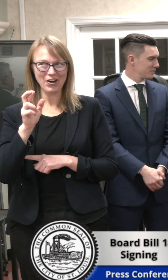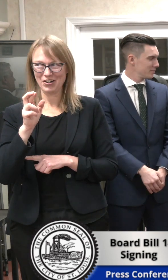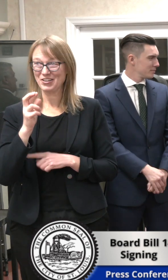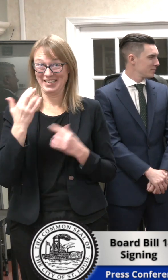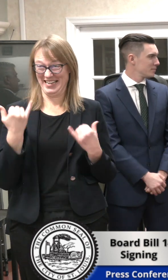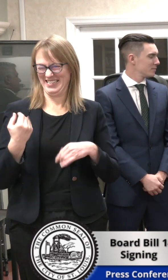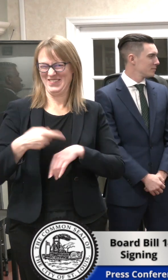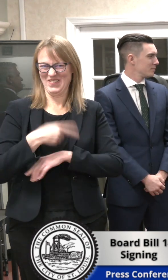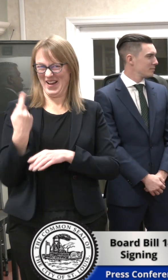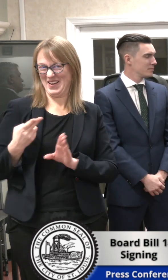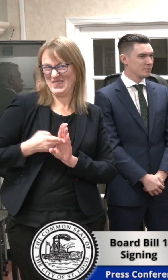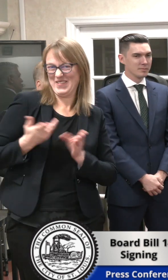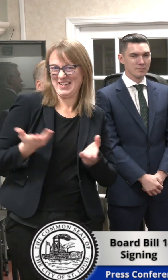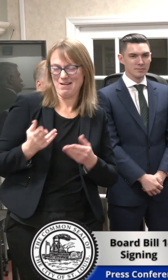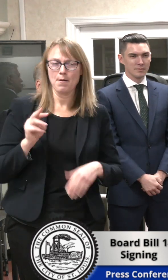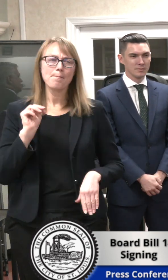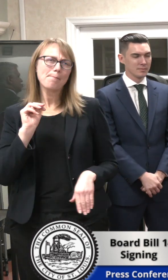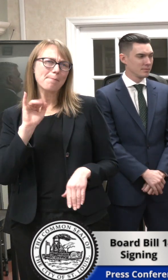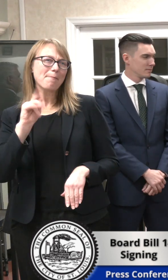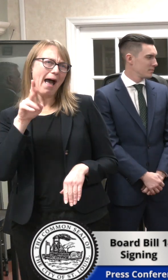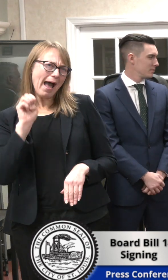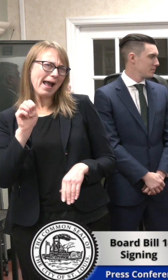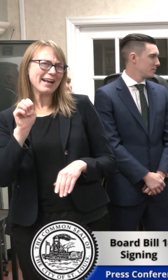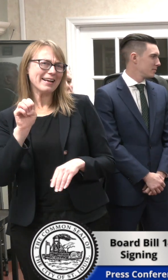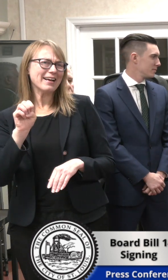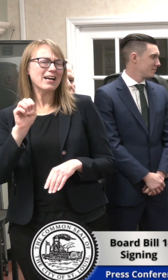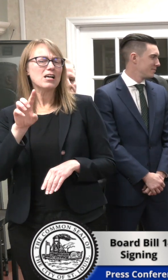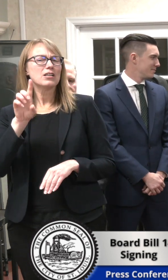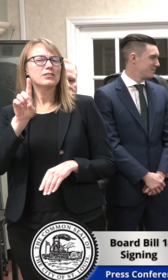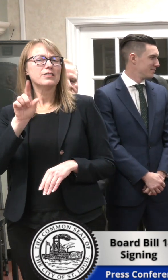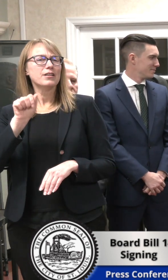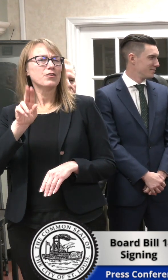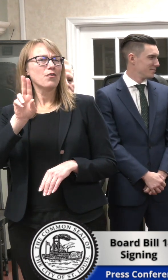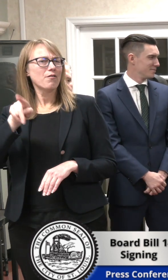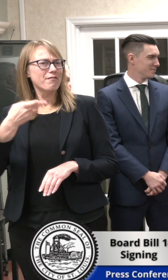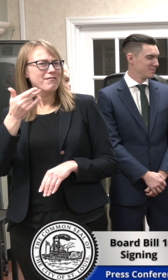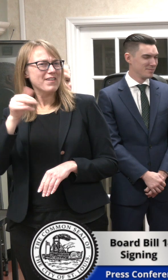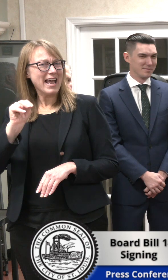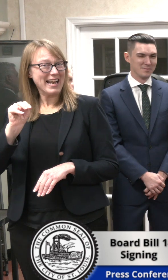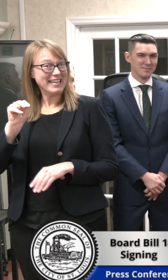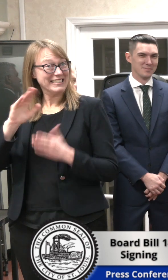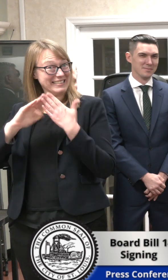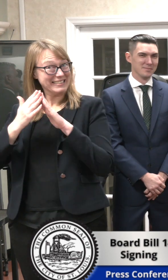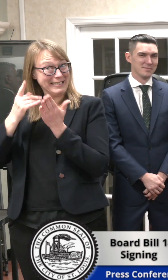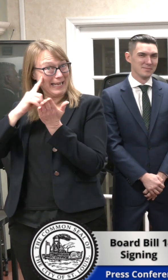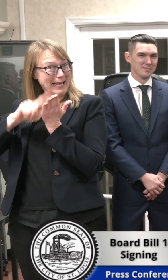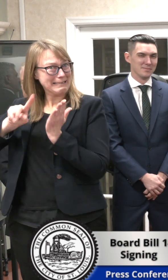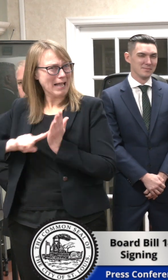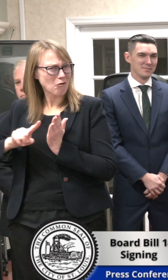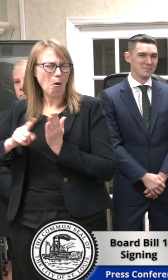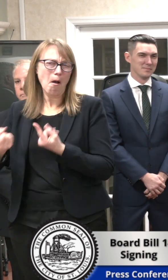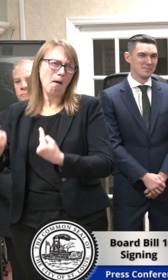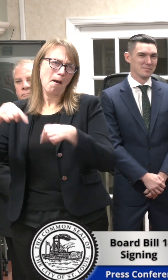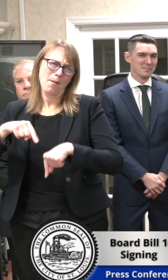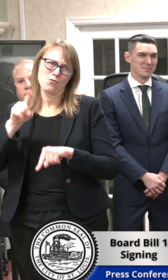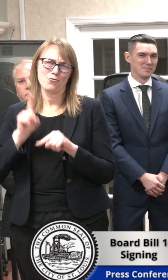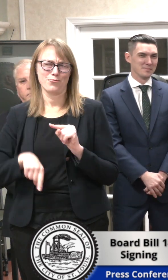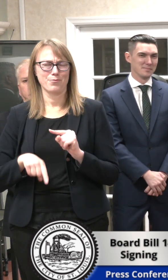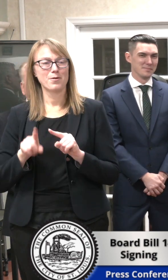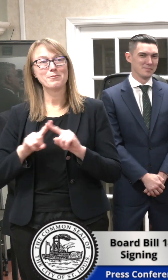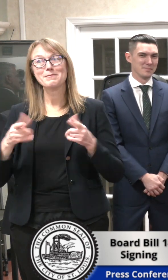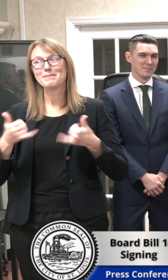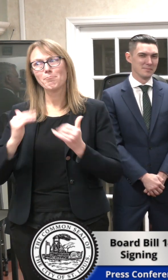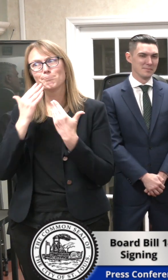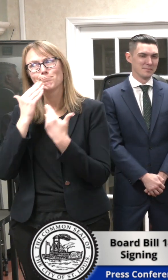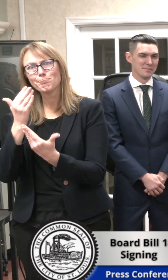Our city assessor, Mike Dauphin, couldn't be here with us, but we want to acknowledge him for all of his help in crafting this, as well